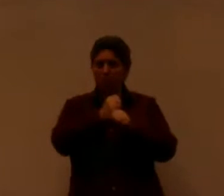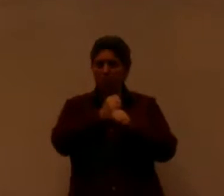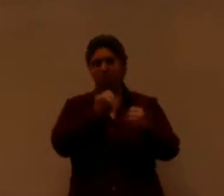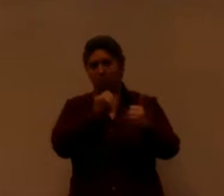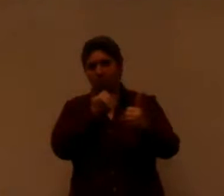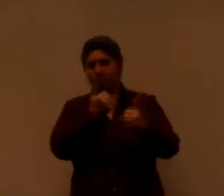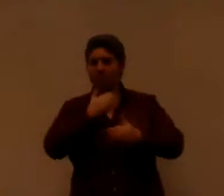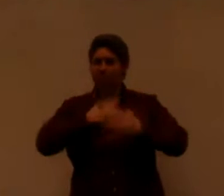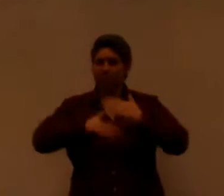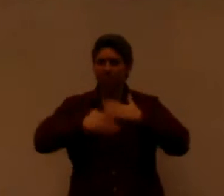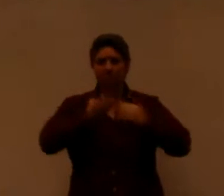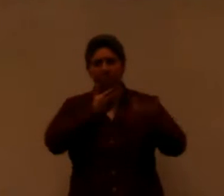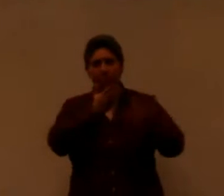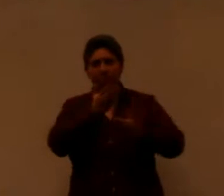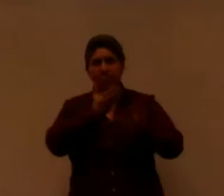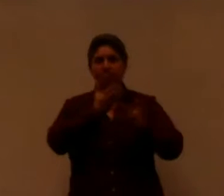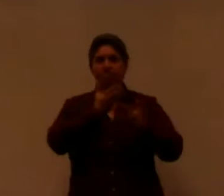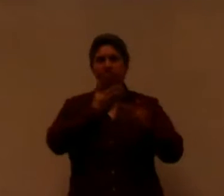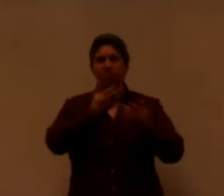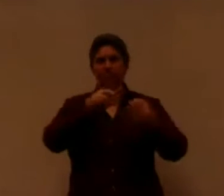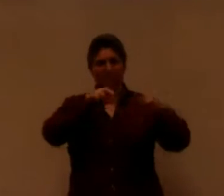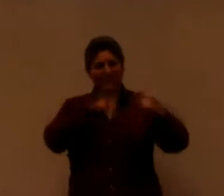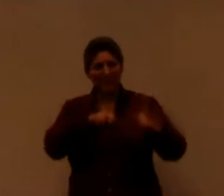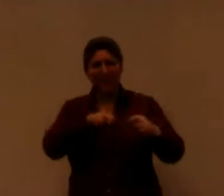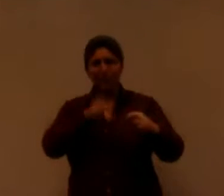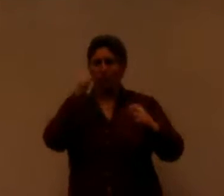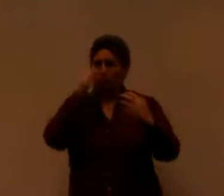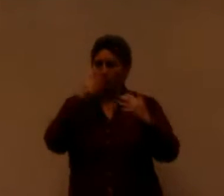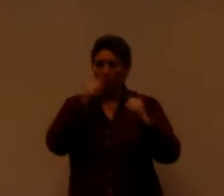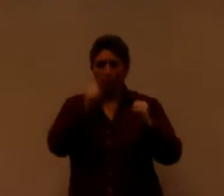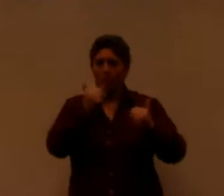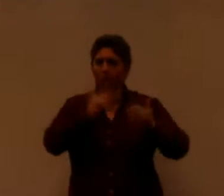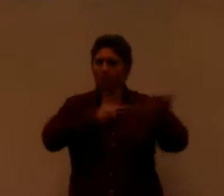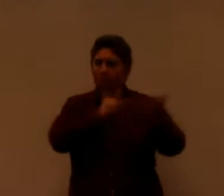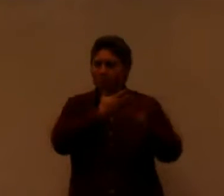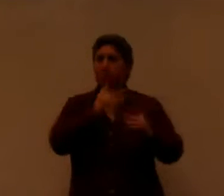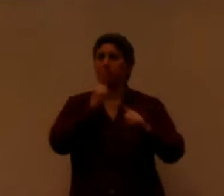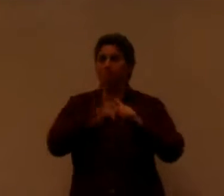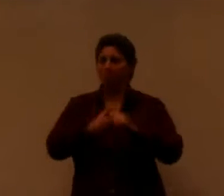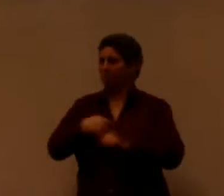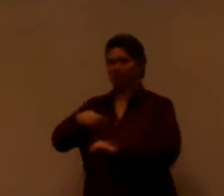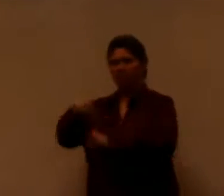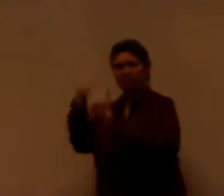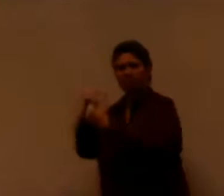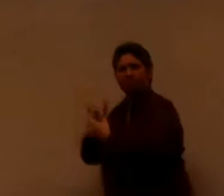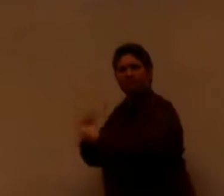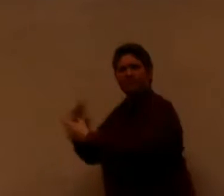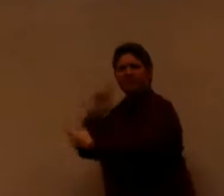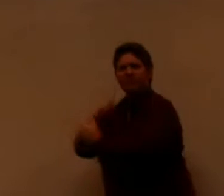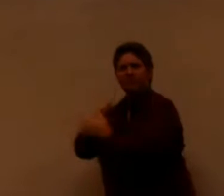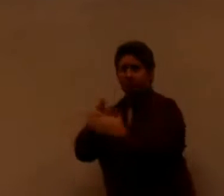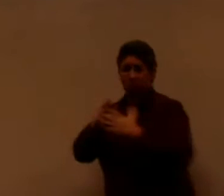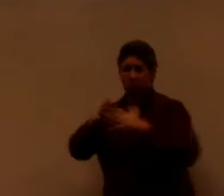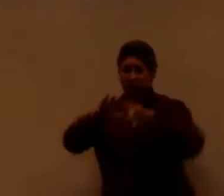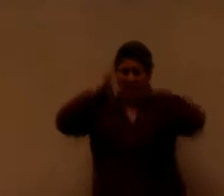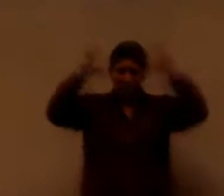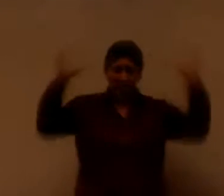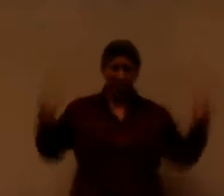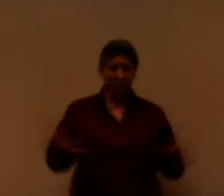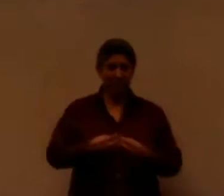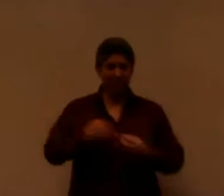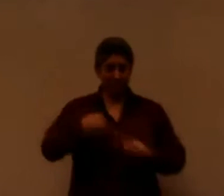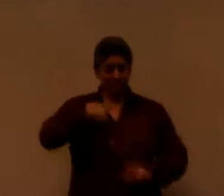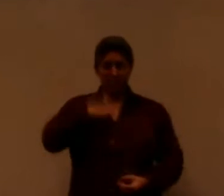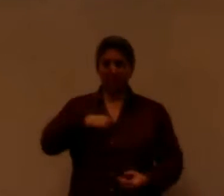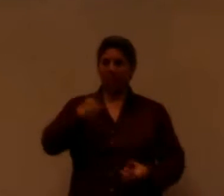you know how to engage with government ministers, to be able to sit down and have that, you know,